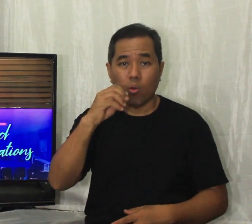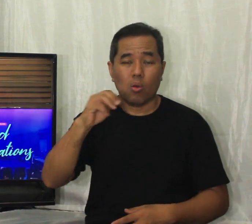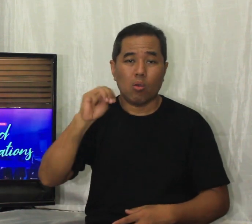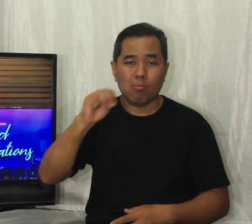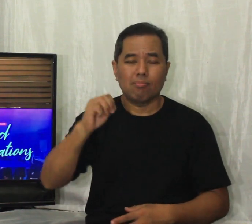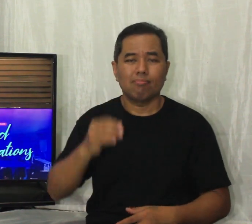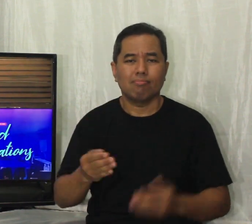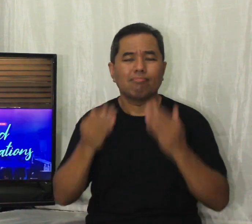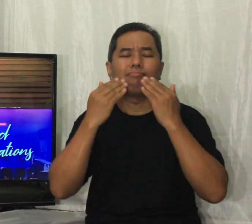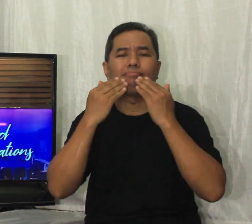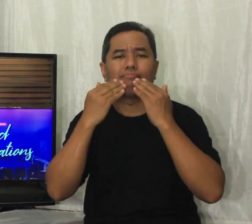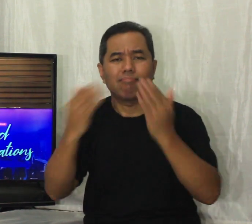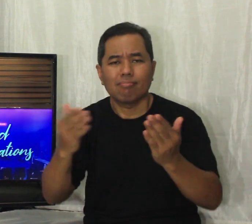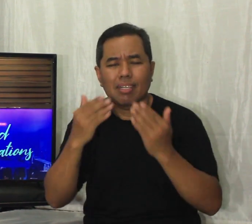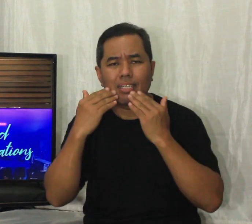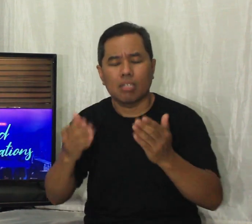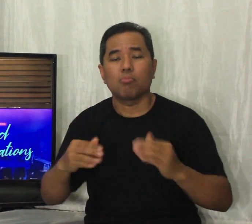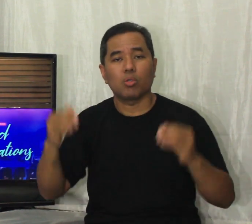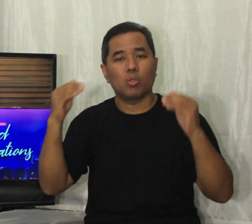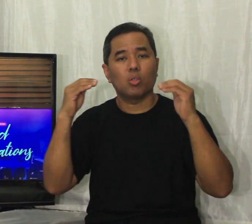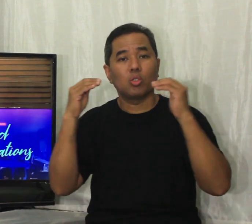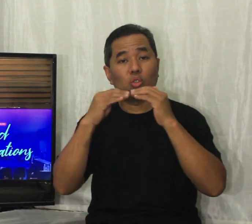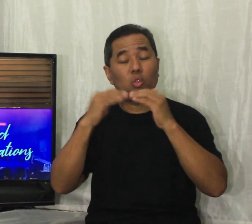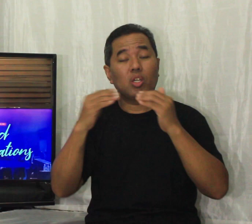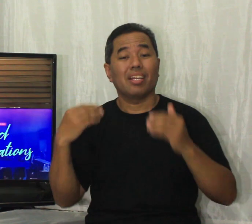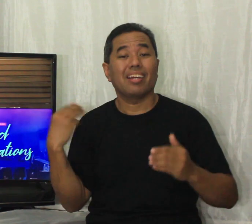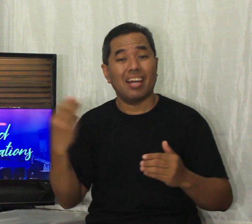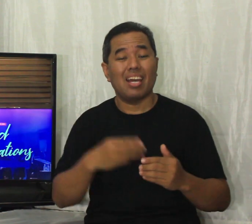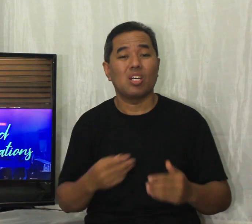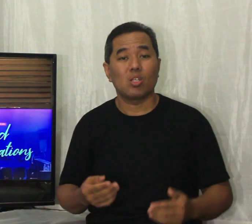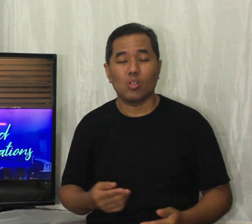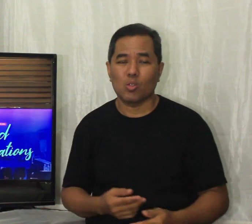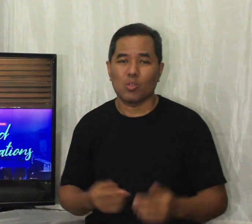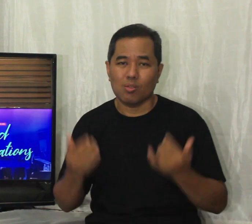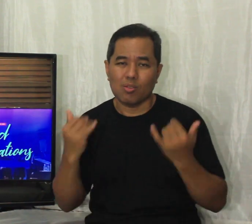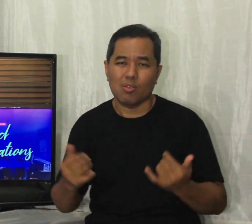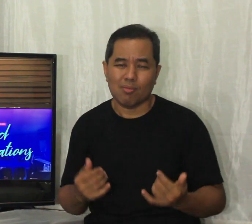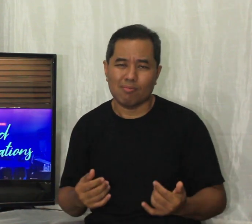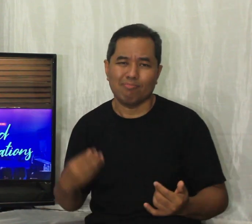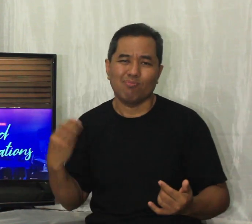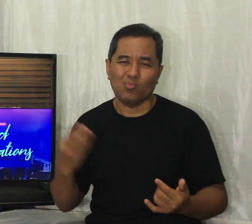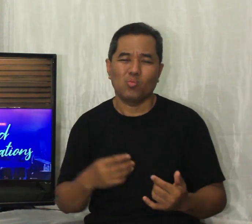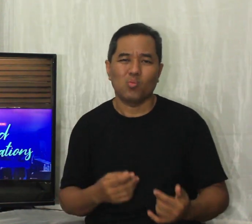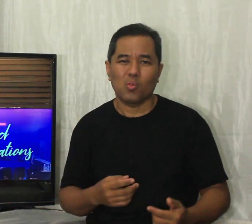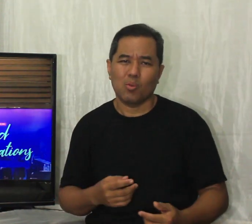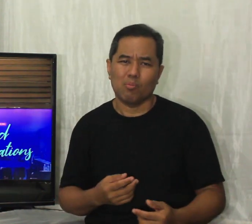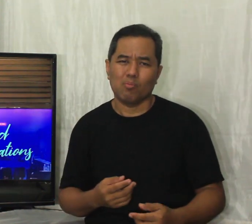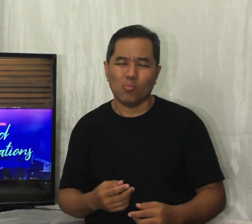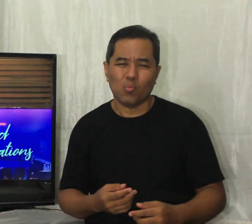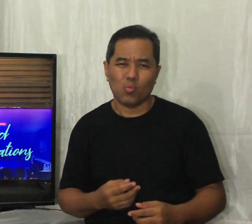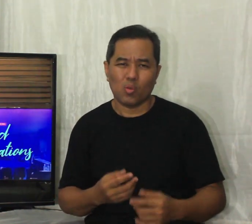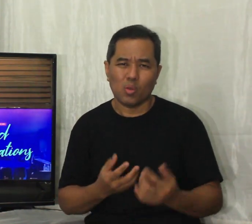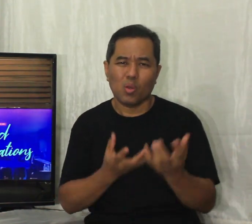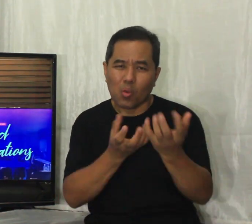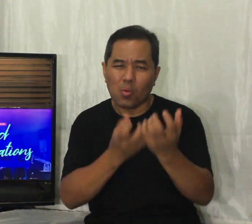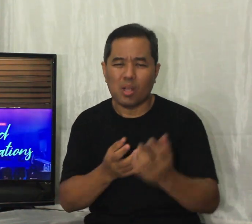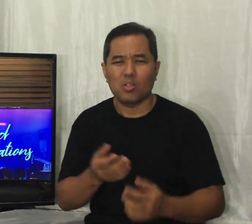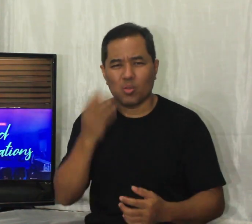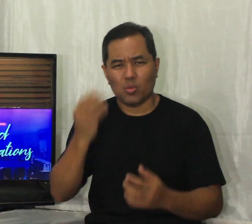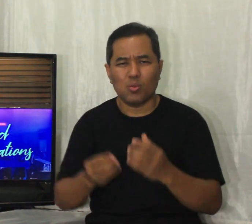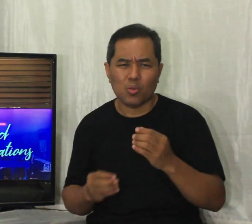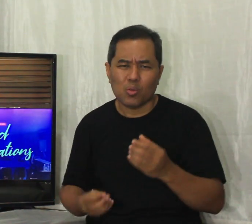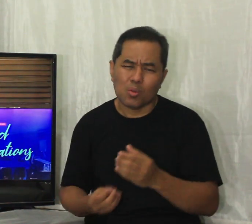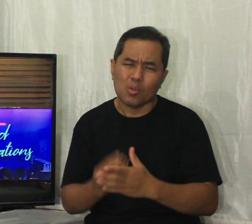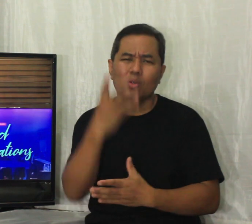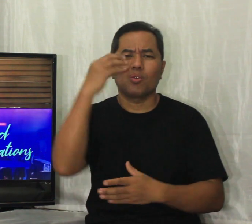much, everyone, for joining us today. Again, we look forward to helping you grow as you walk with the Lord. Continue trusting in him and